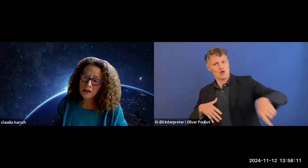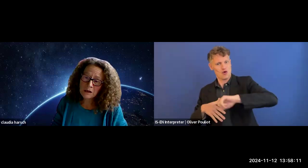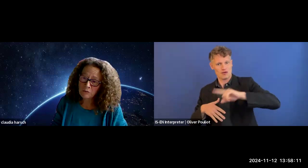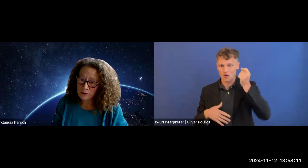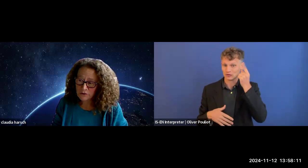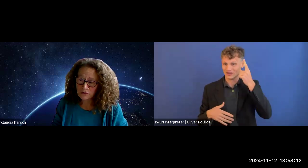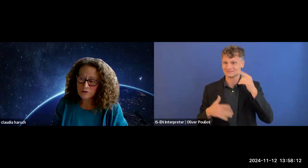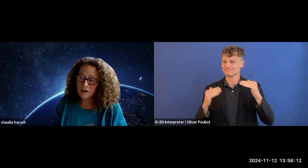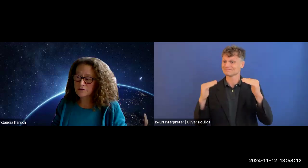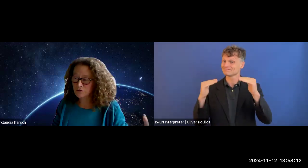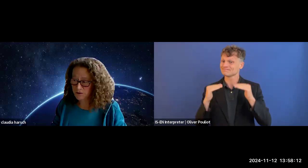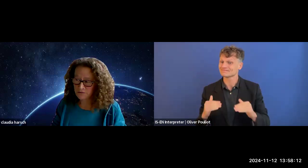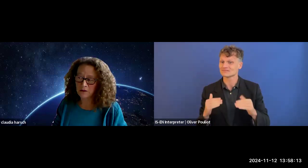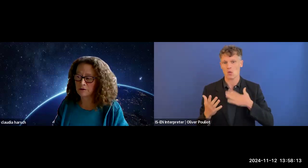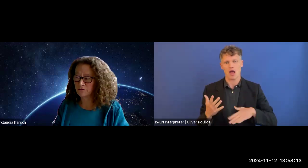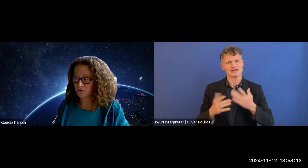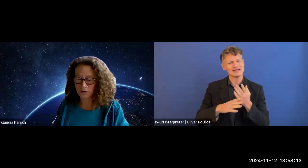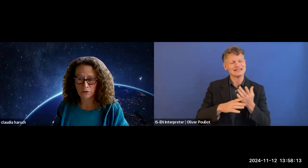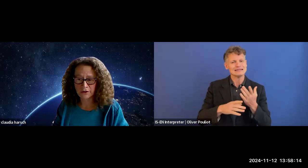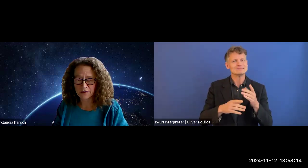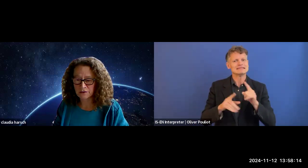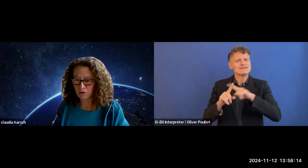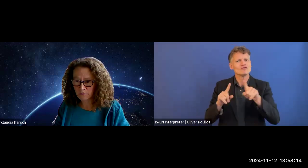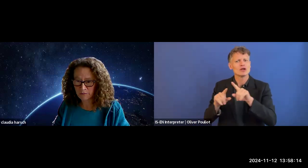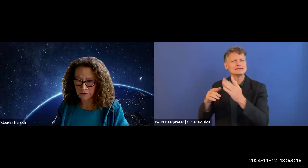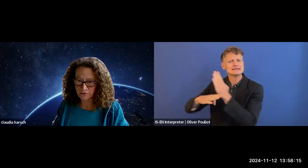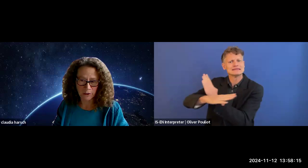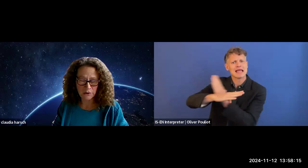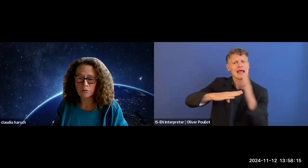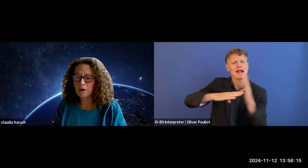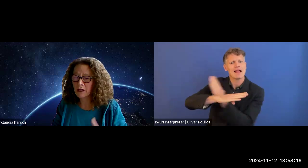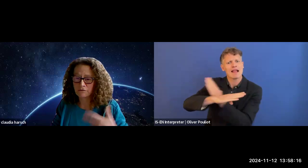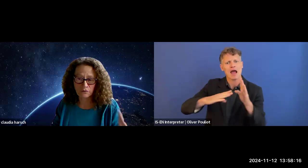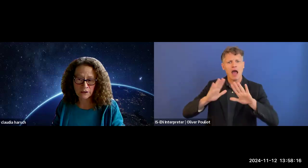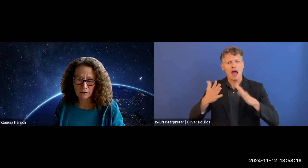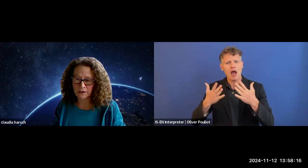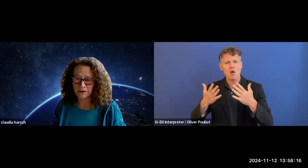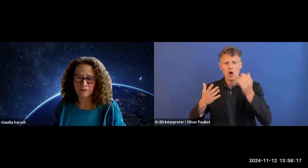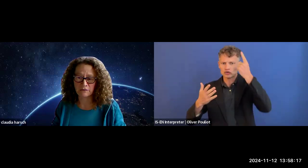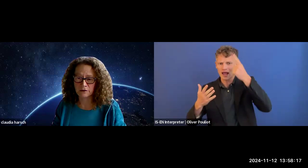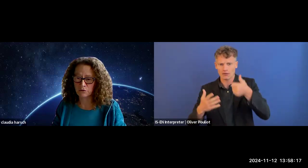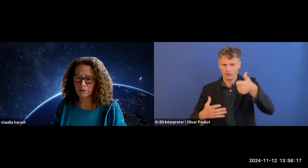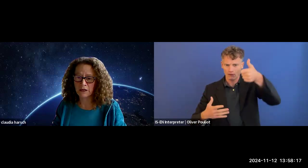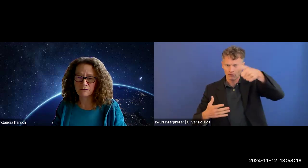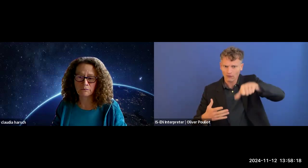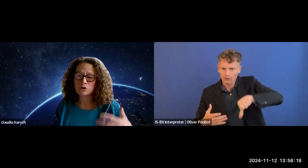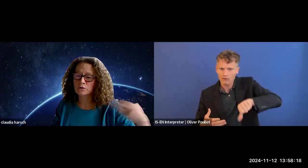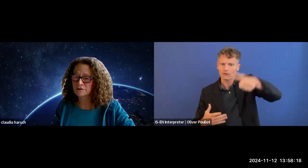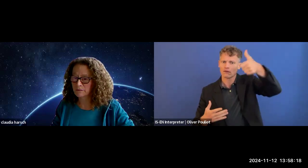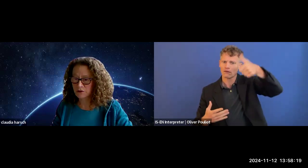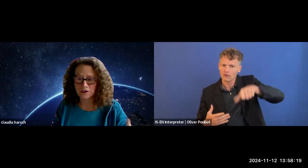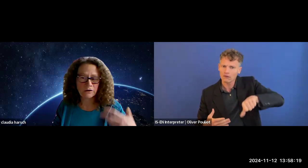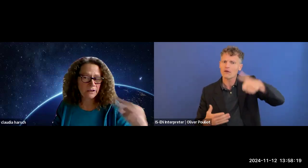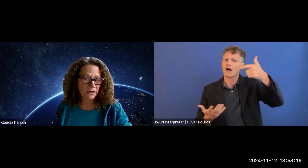You may want to use other sources relevant for your context in a complementary way. You may have curricula that are relevant. You may have